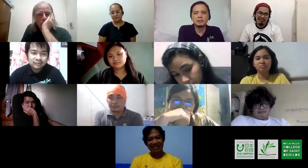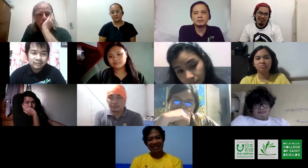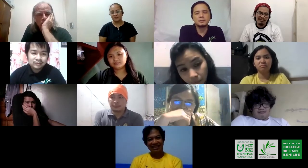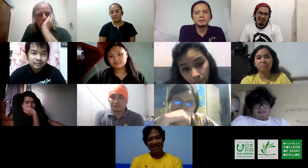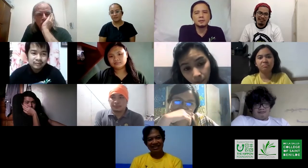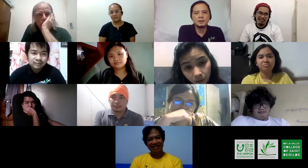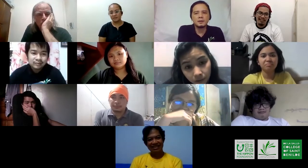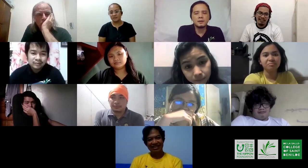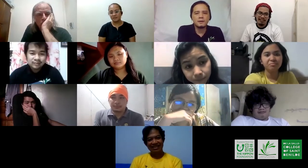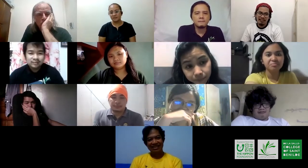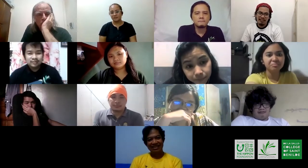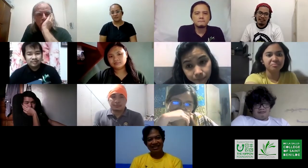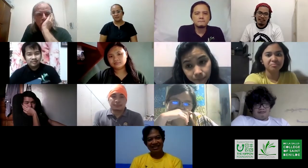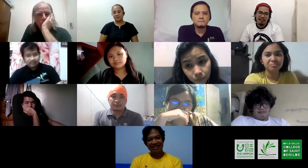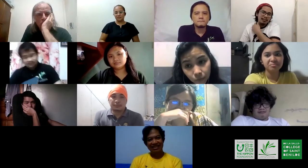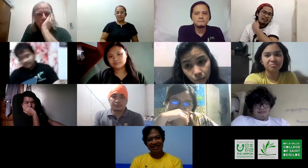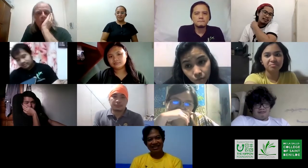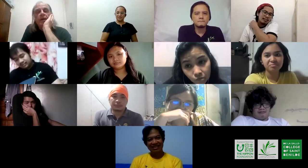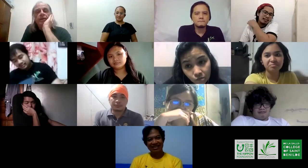what?